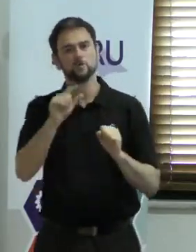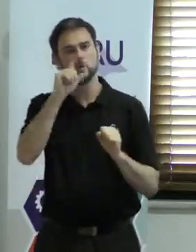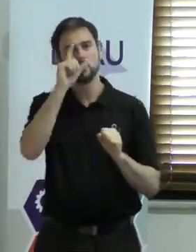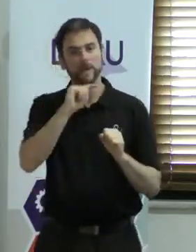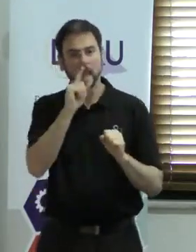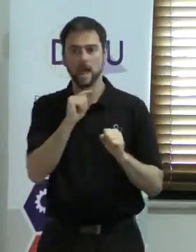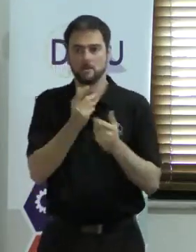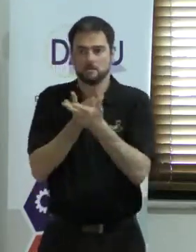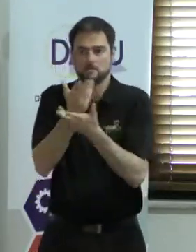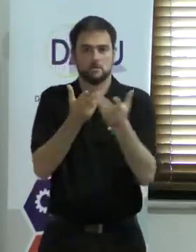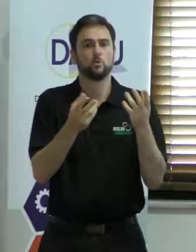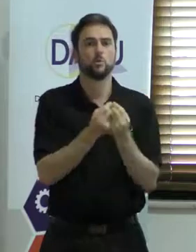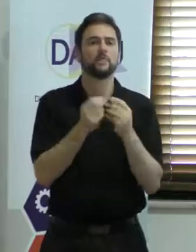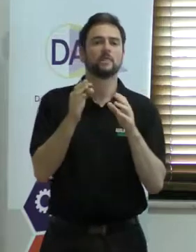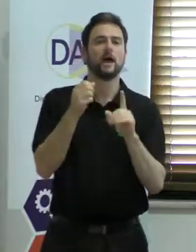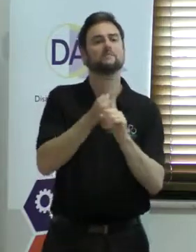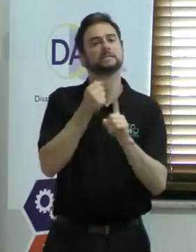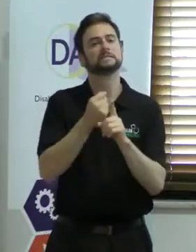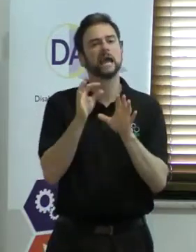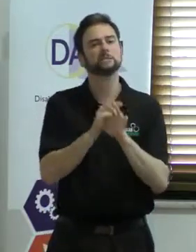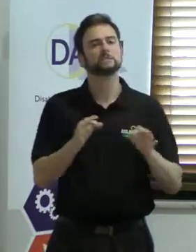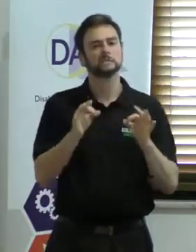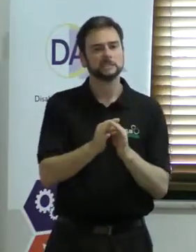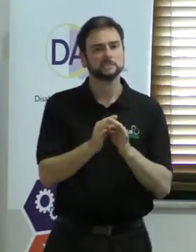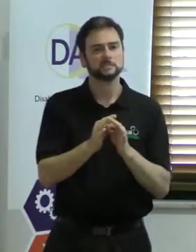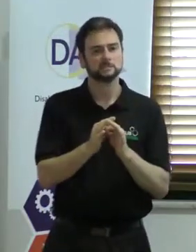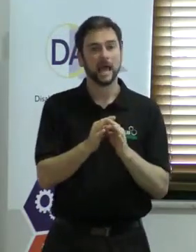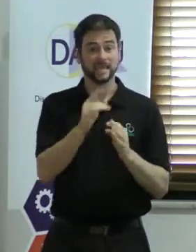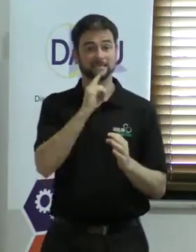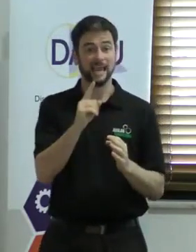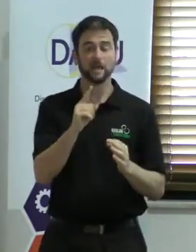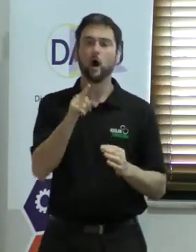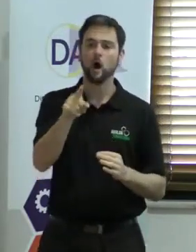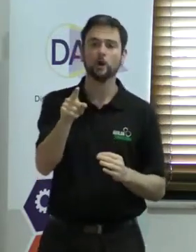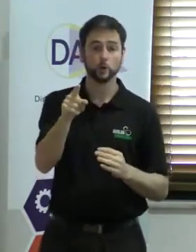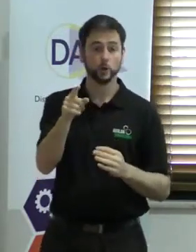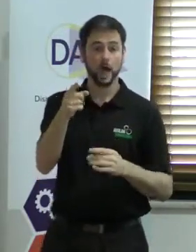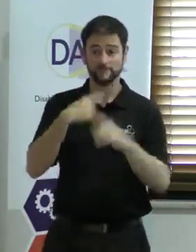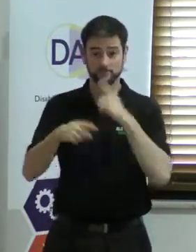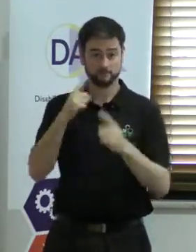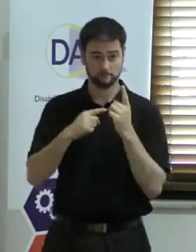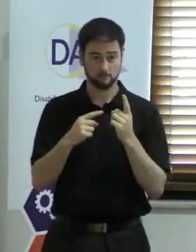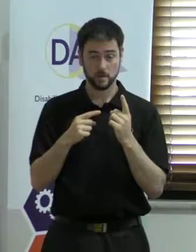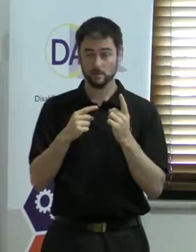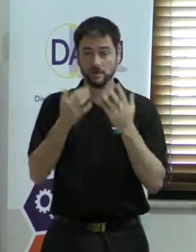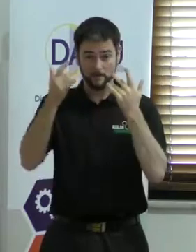saying, well, this issue is coming up a lot. Can we talk to you about